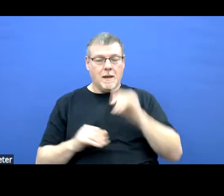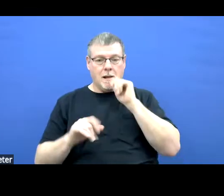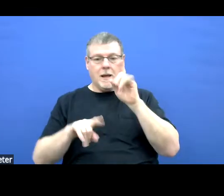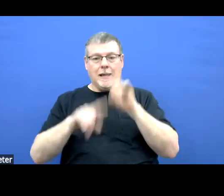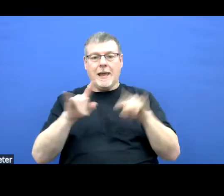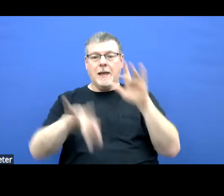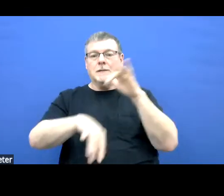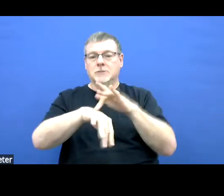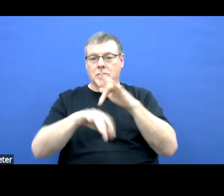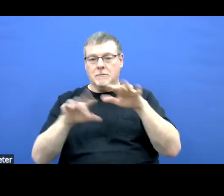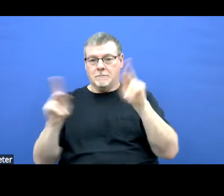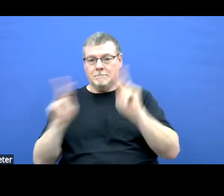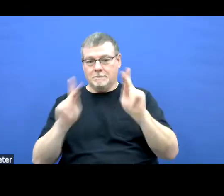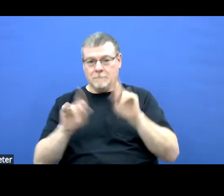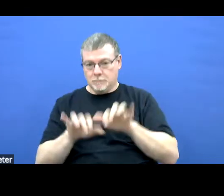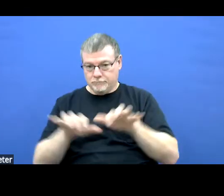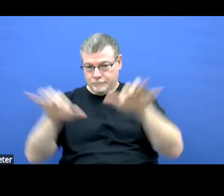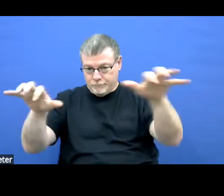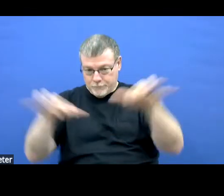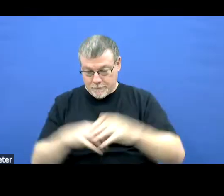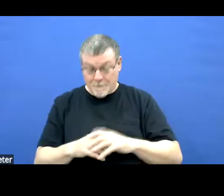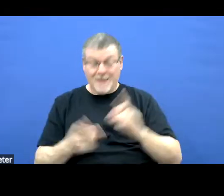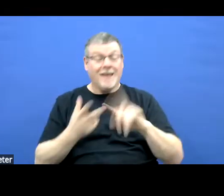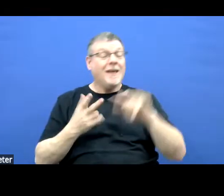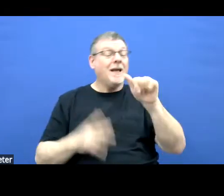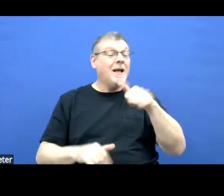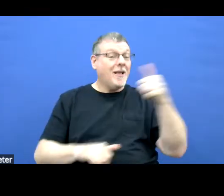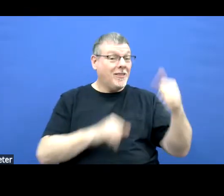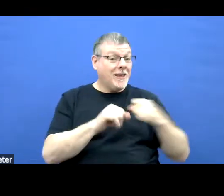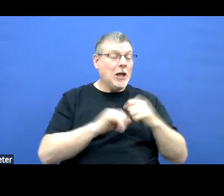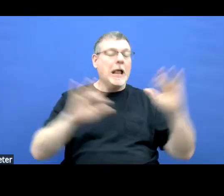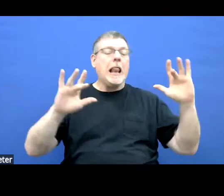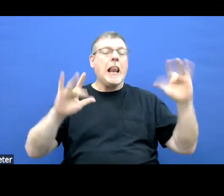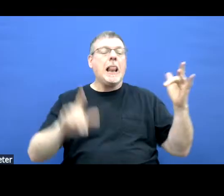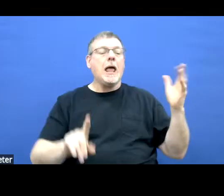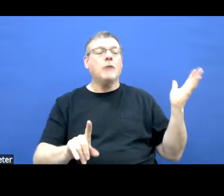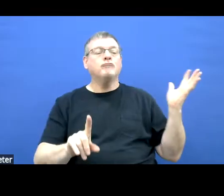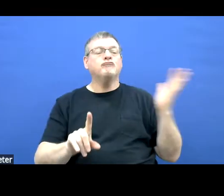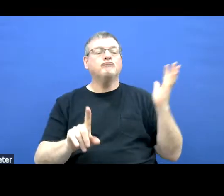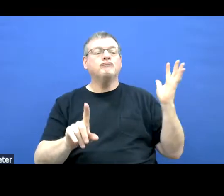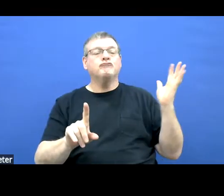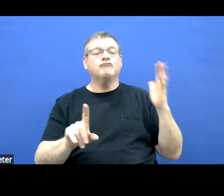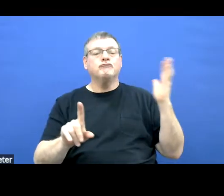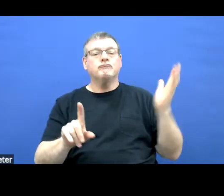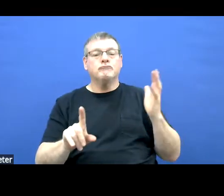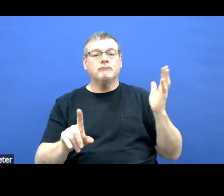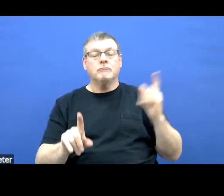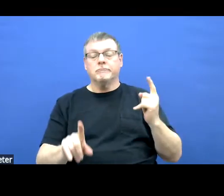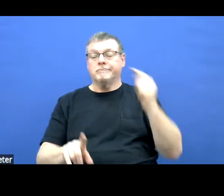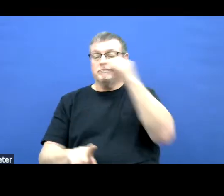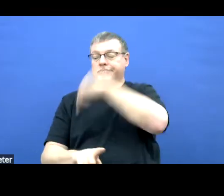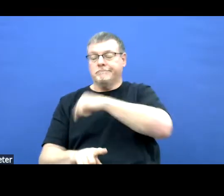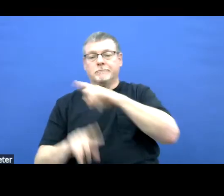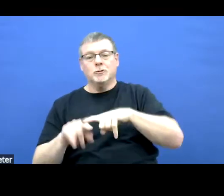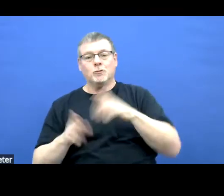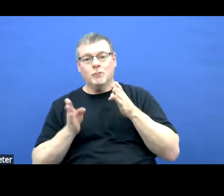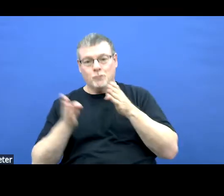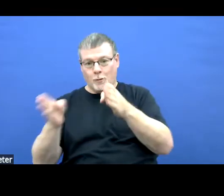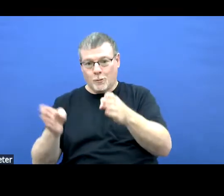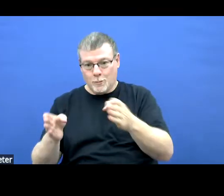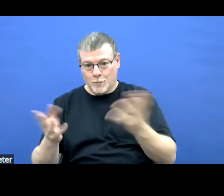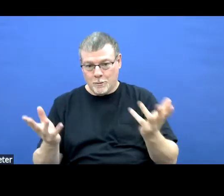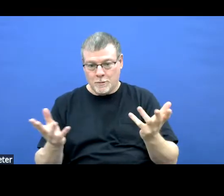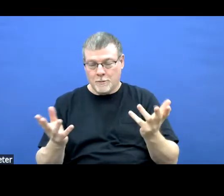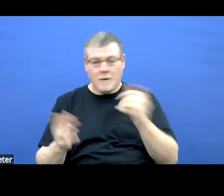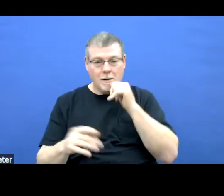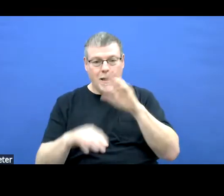crowds. There was another year where the winds were lightly out of the east and they fell into the road and not